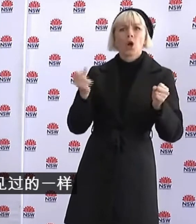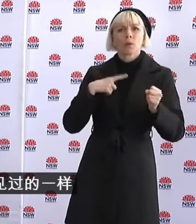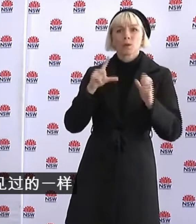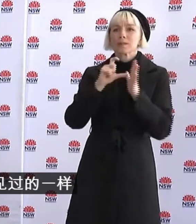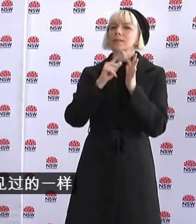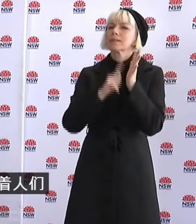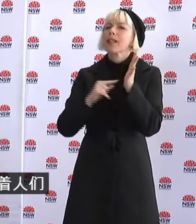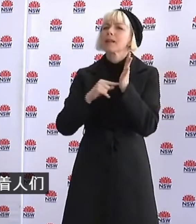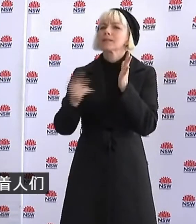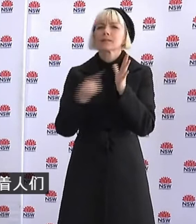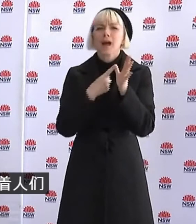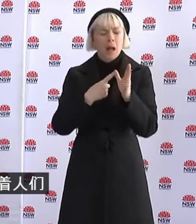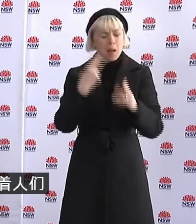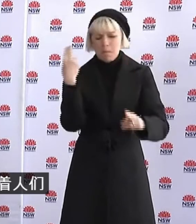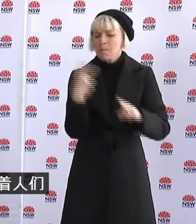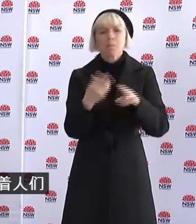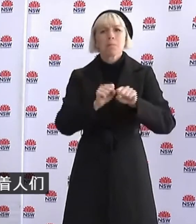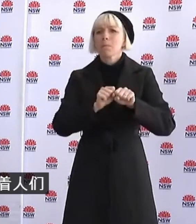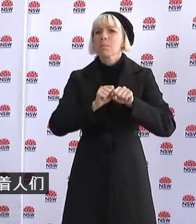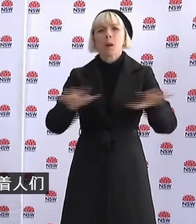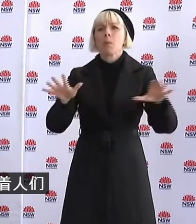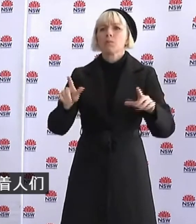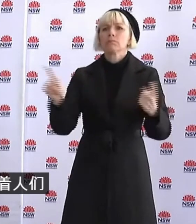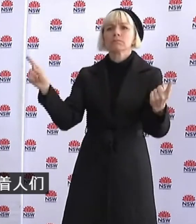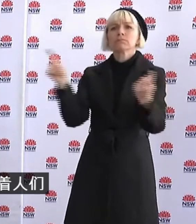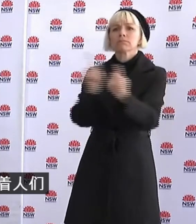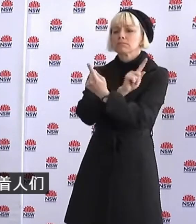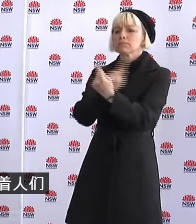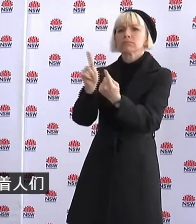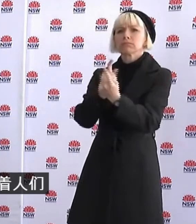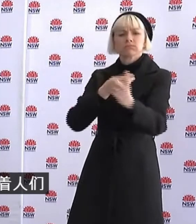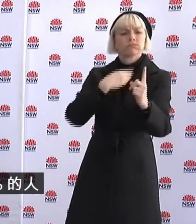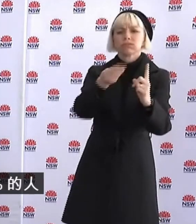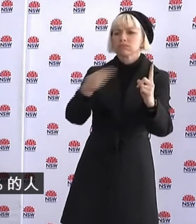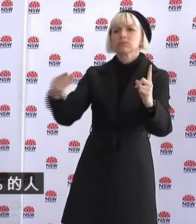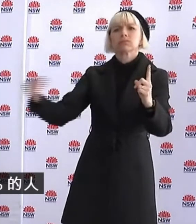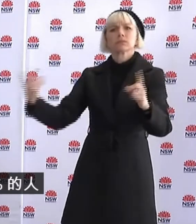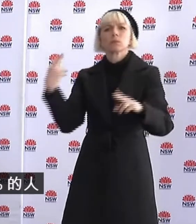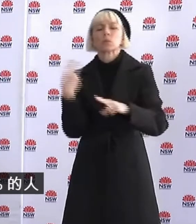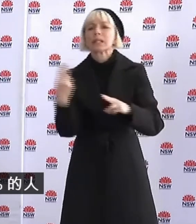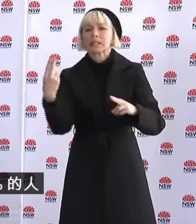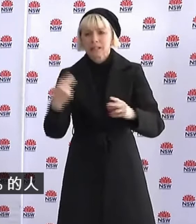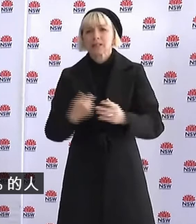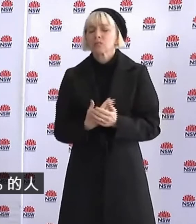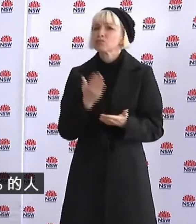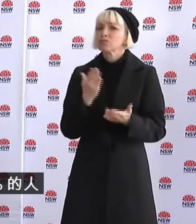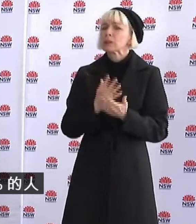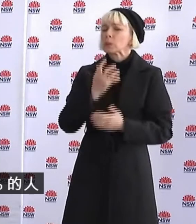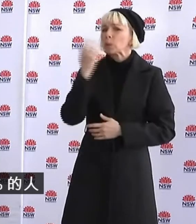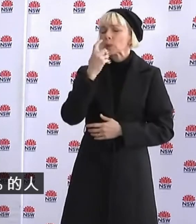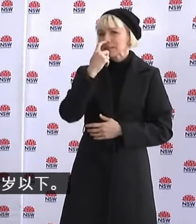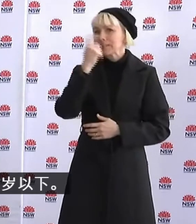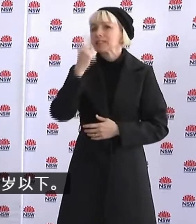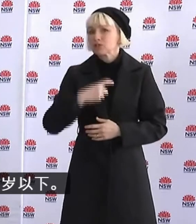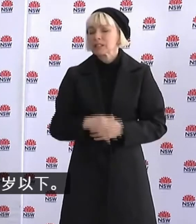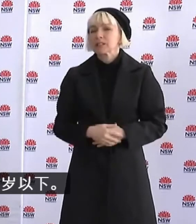before. It is affecting and impacting people in many different ways. It's concerning that over 55% of